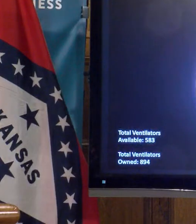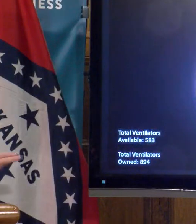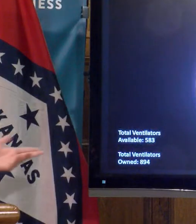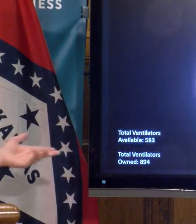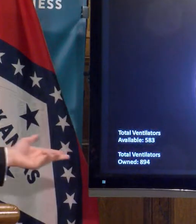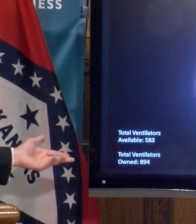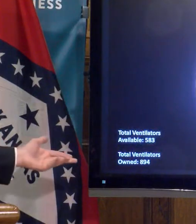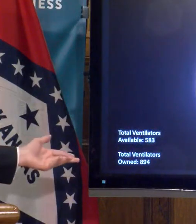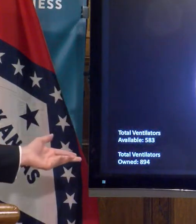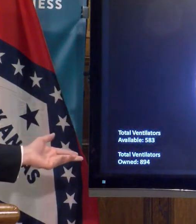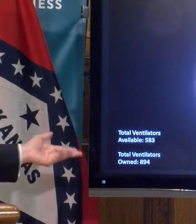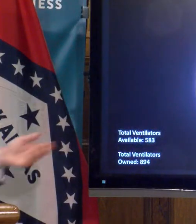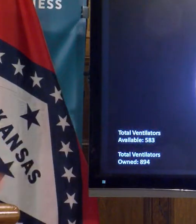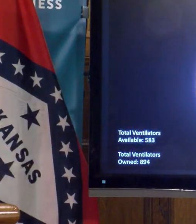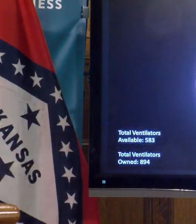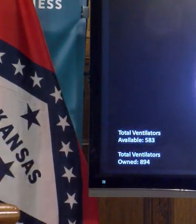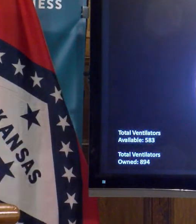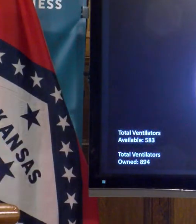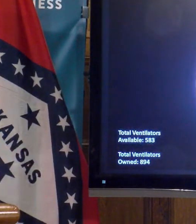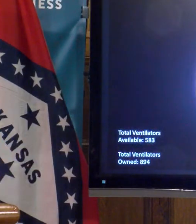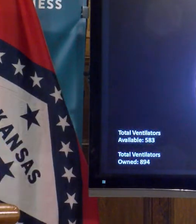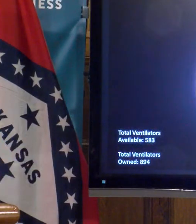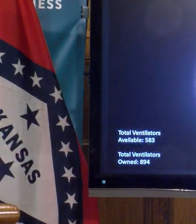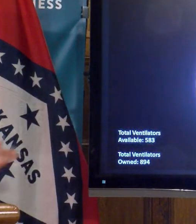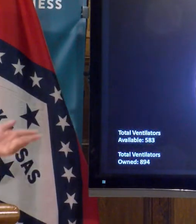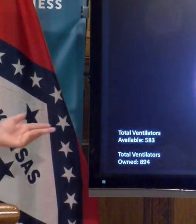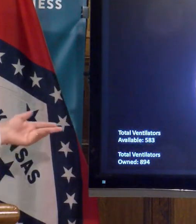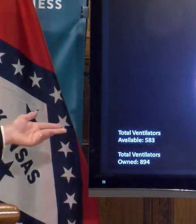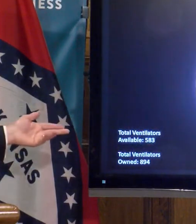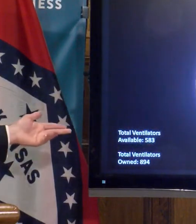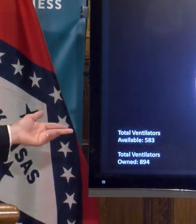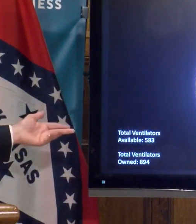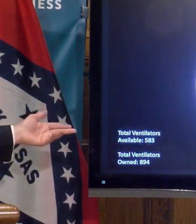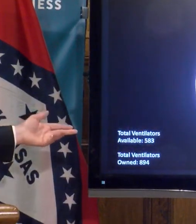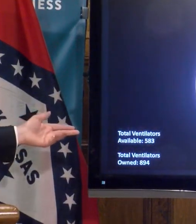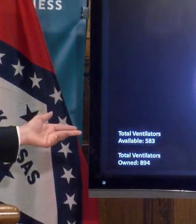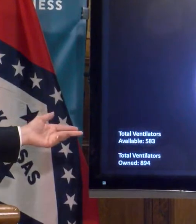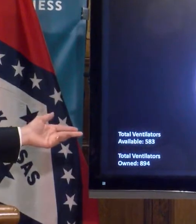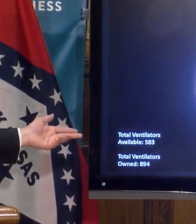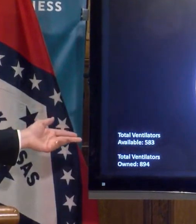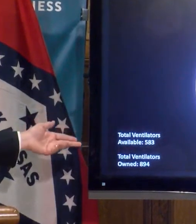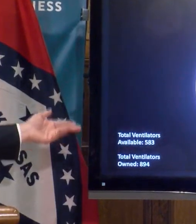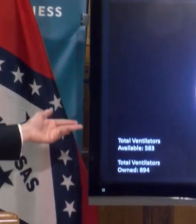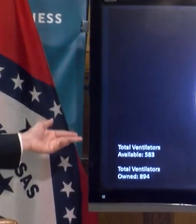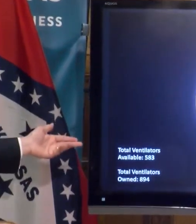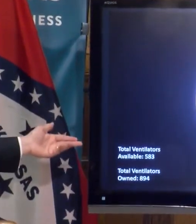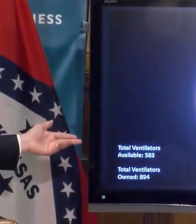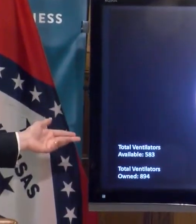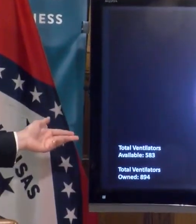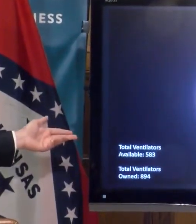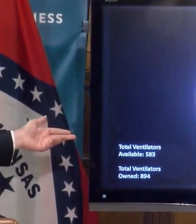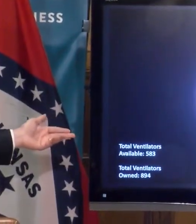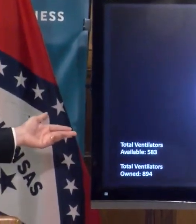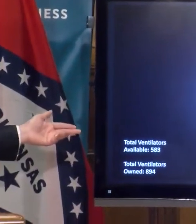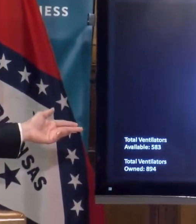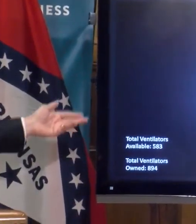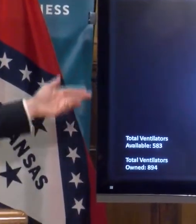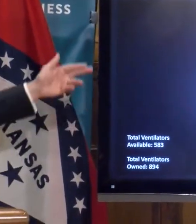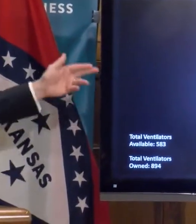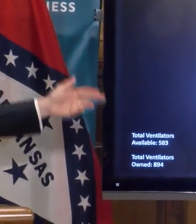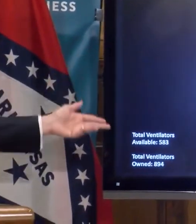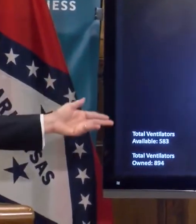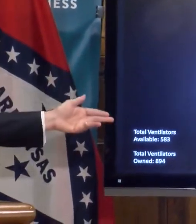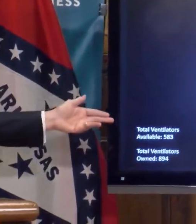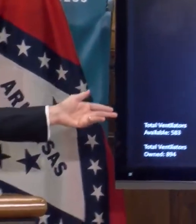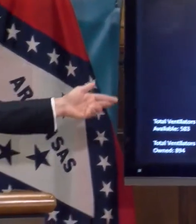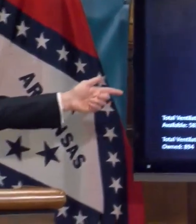Ventilators, we have 894 ventilators in Arkansas. We have 583 that's available. So